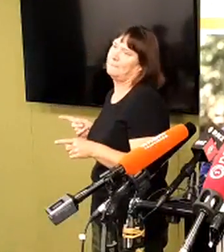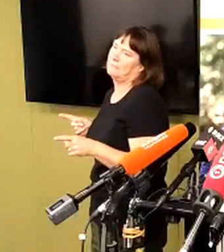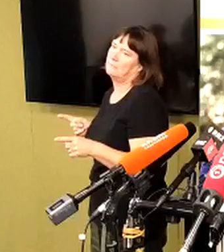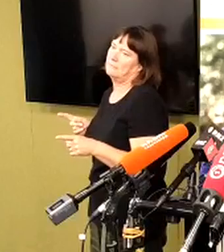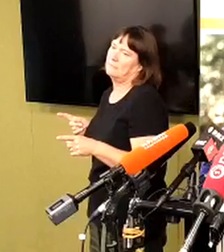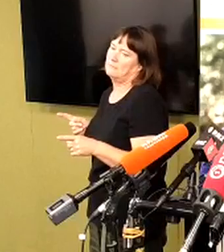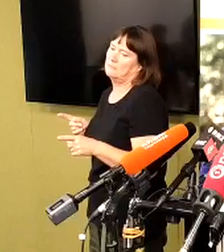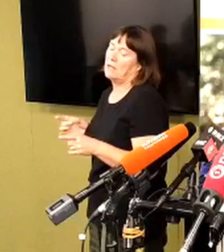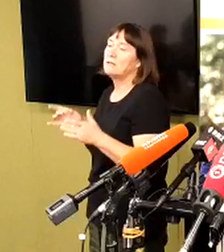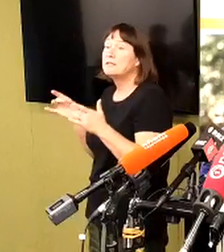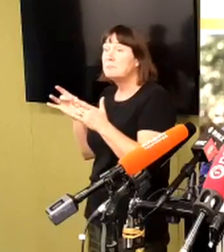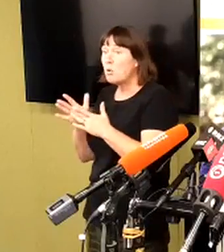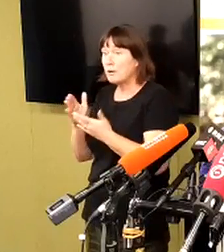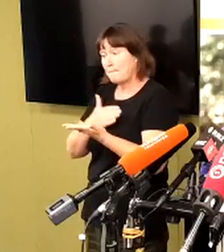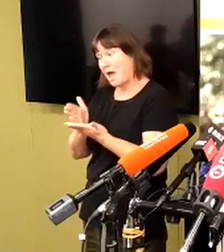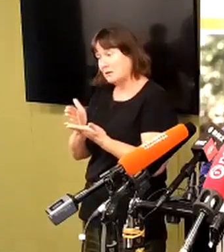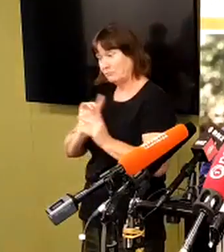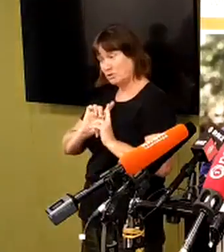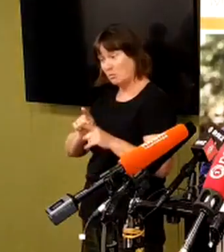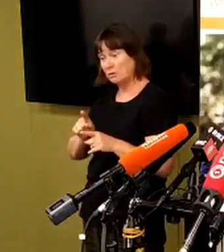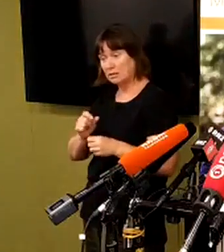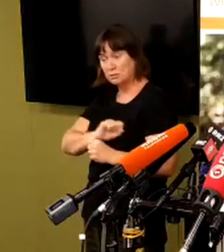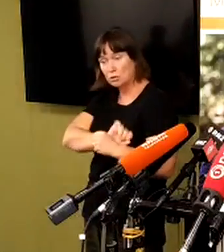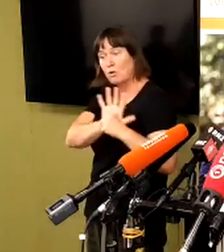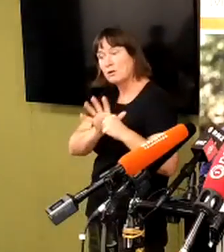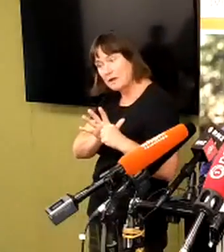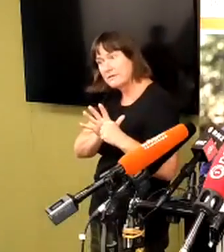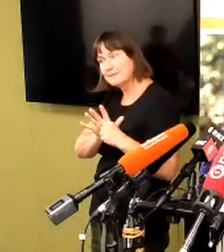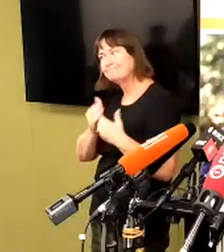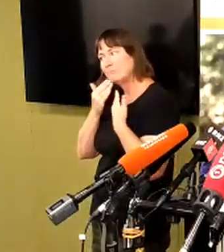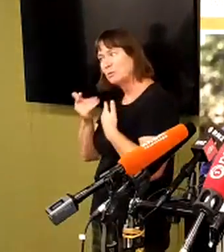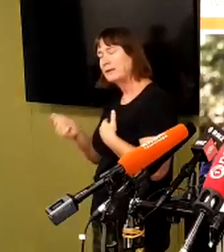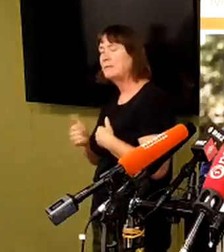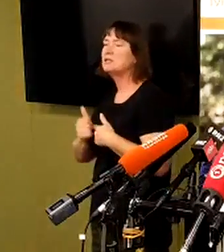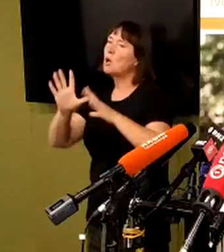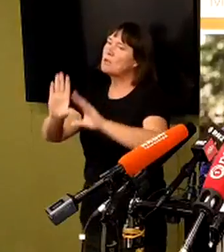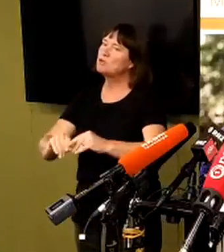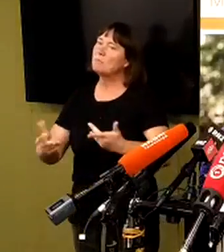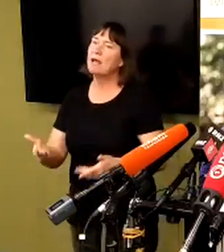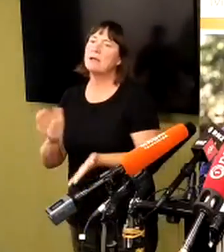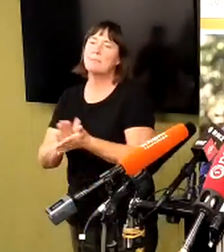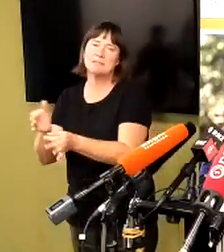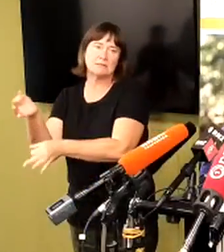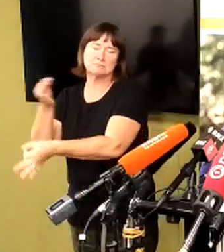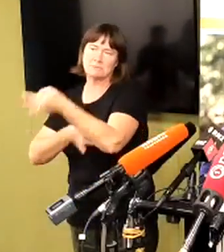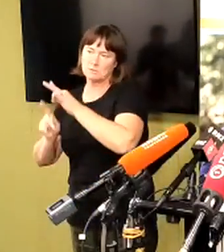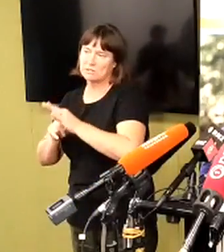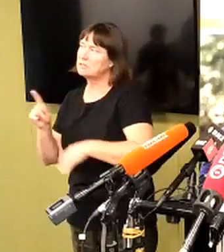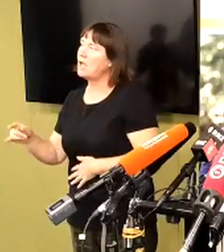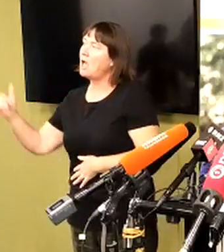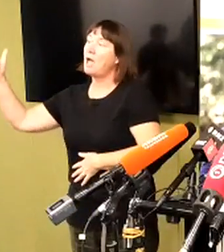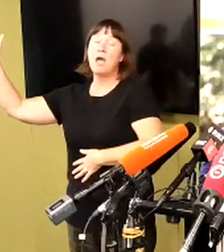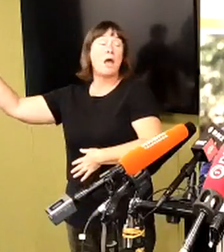a very important part of our response. So I'm going to stop there, and I'm very happy to take questions. This morning a flight landed in Auckland